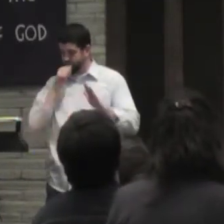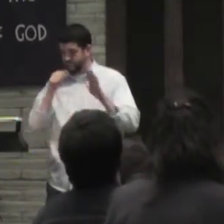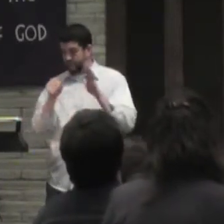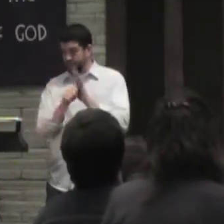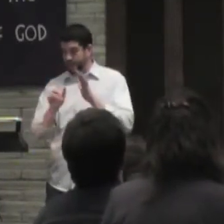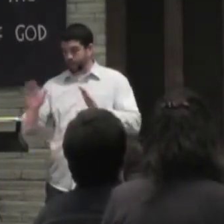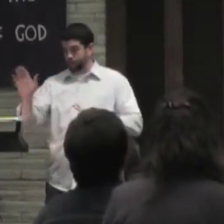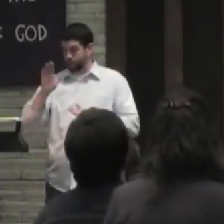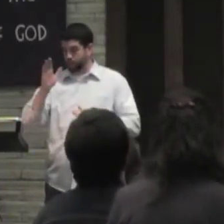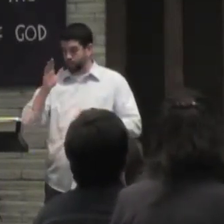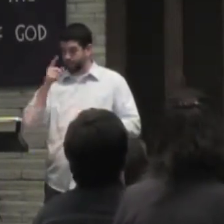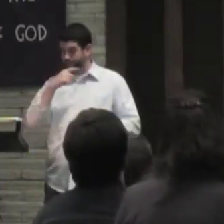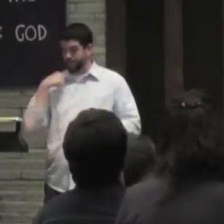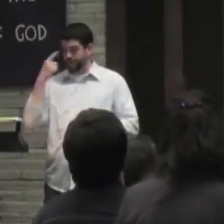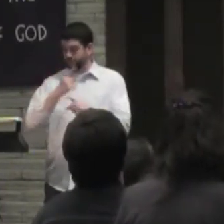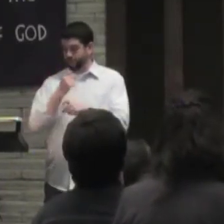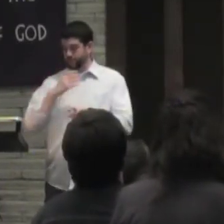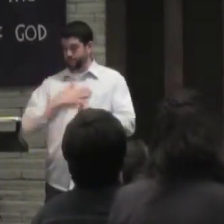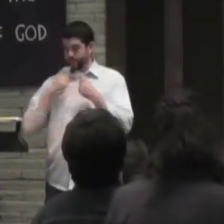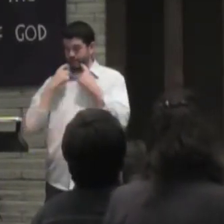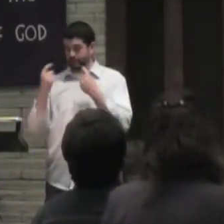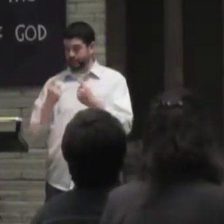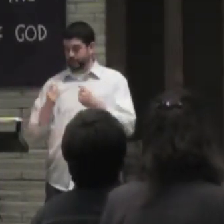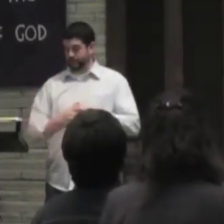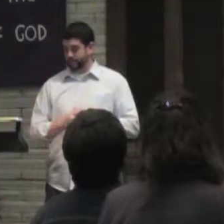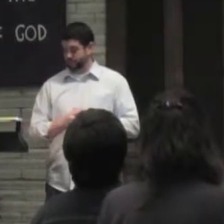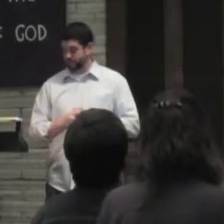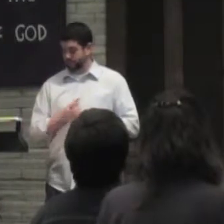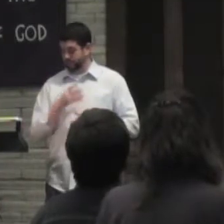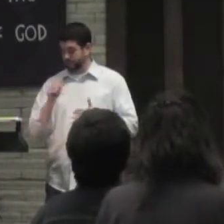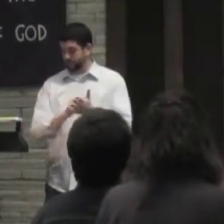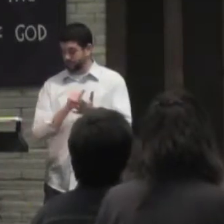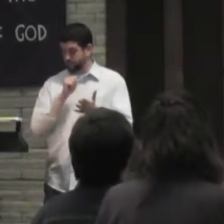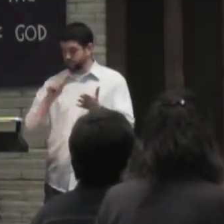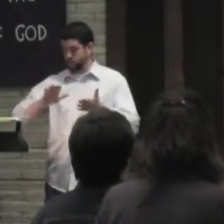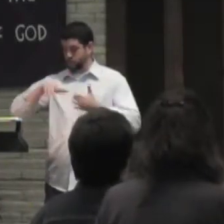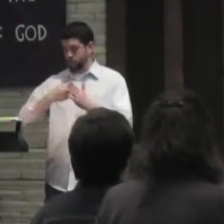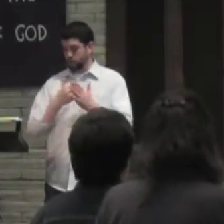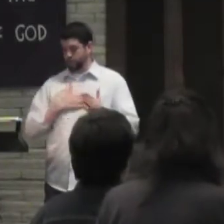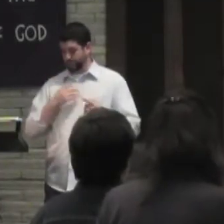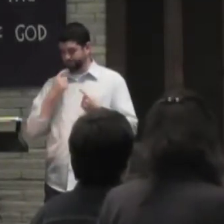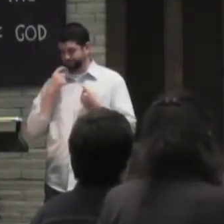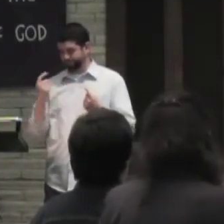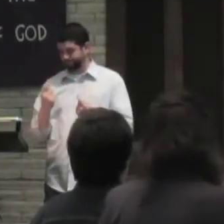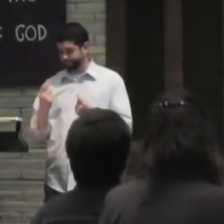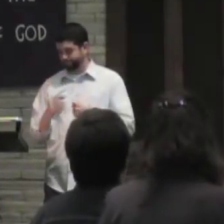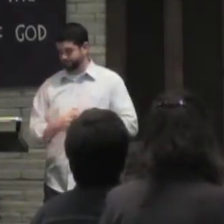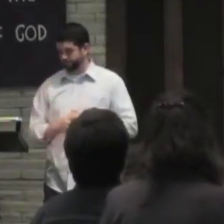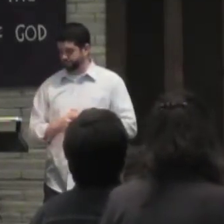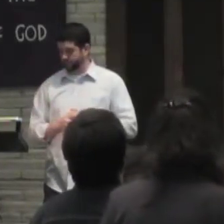Hide your face from my sin. Remove all my unfairness.